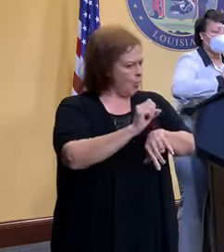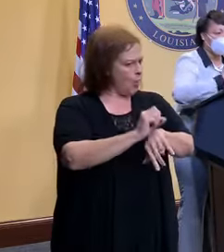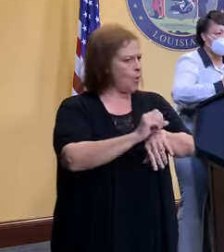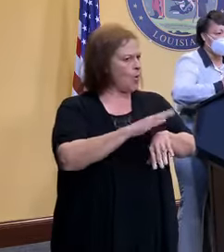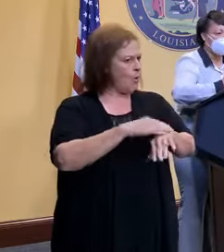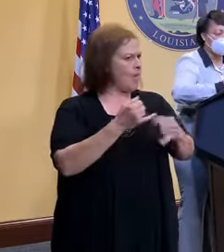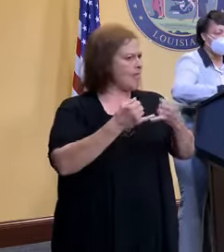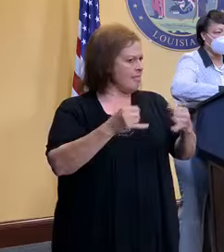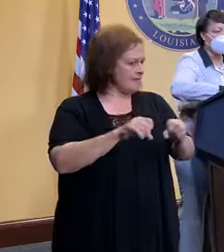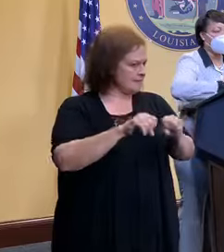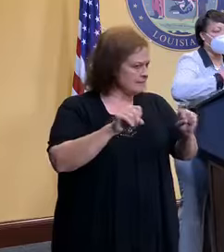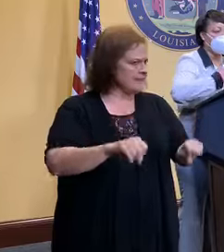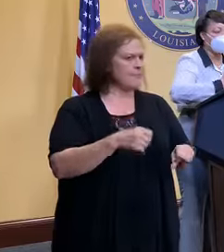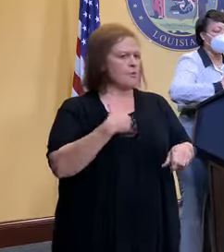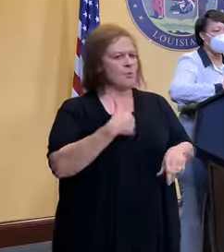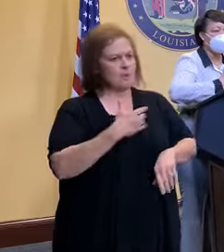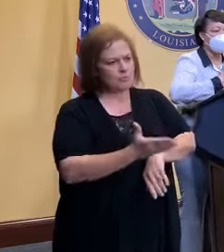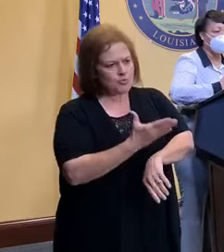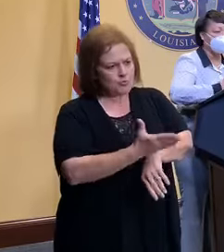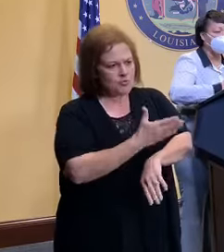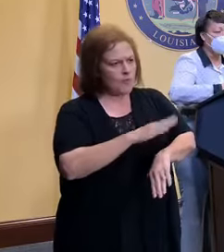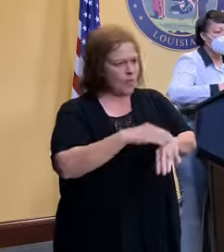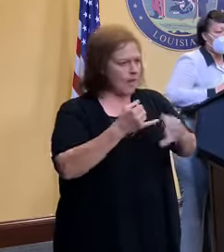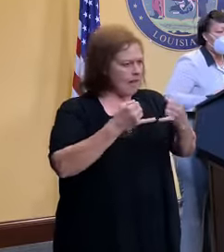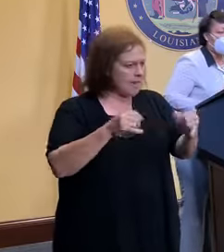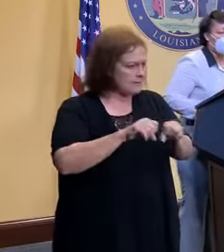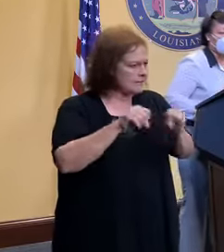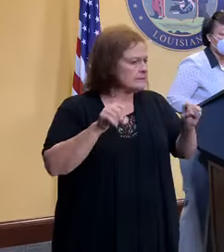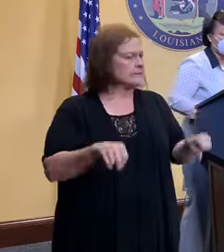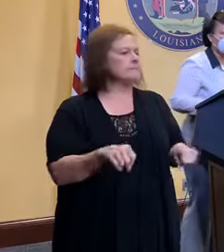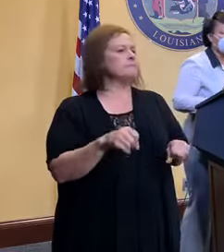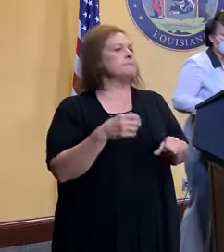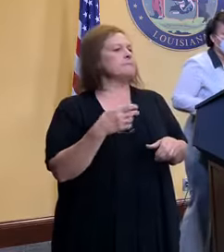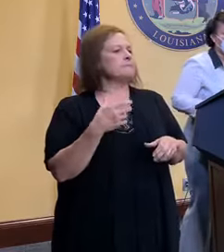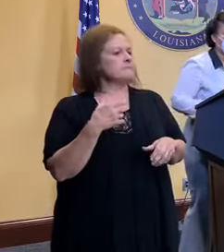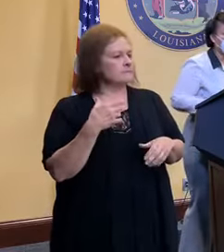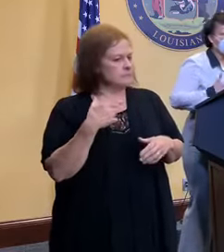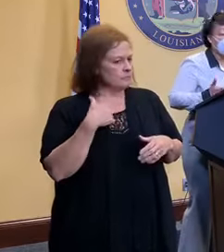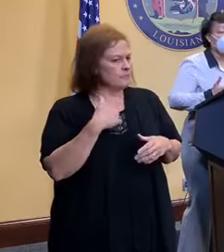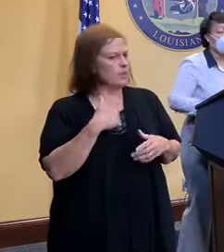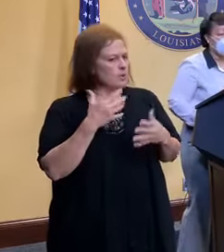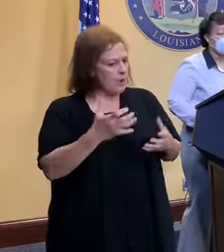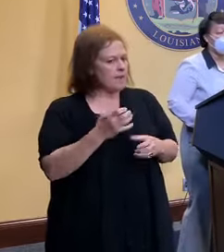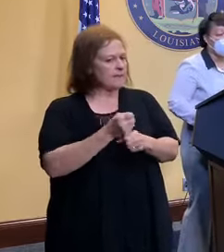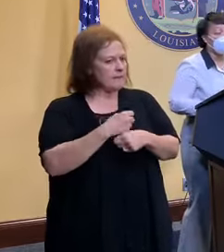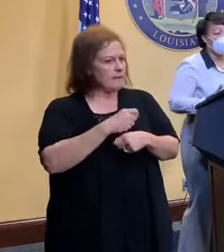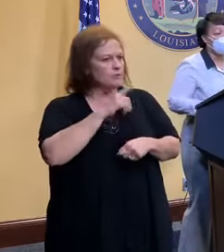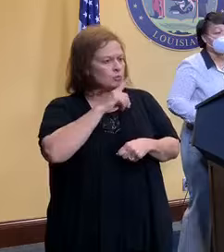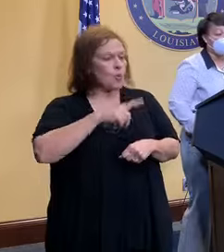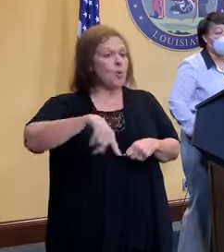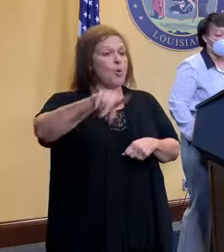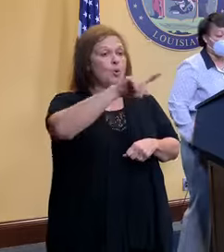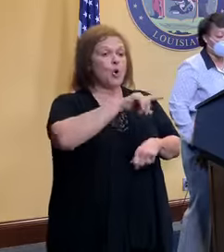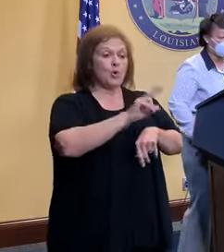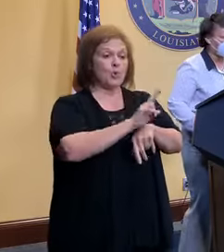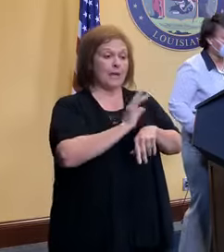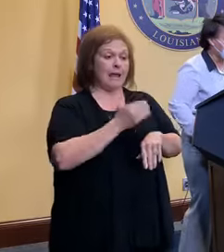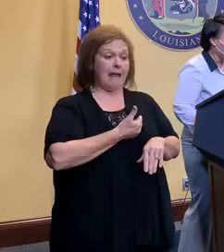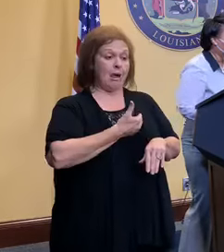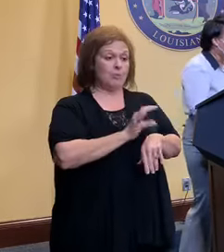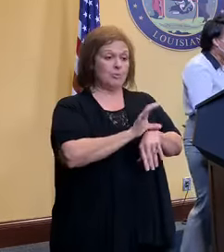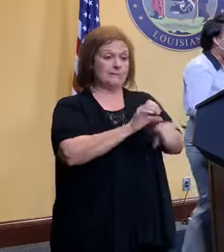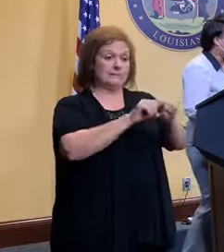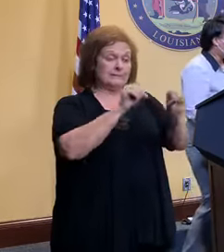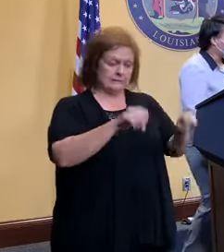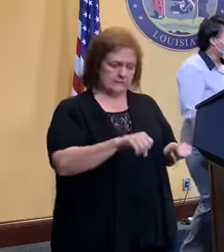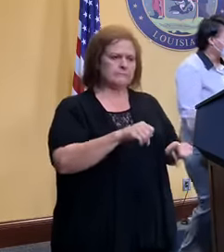by improving our systems that will ultimately improve the experience that the public has with their city government. So with